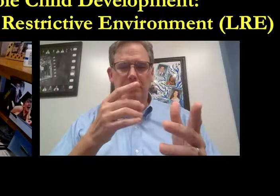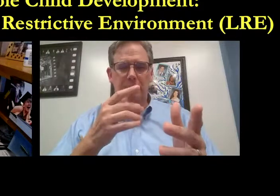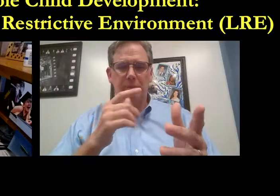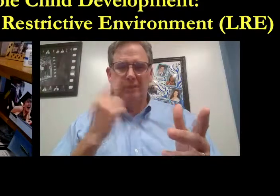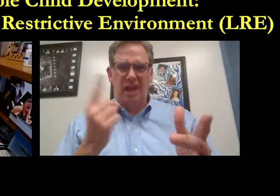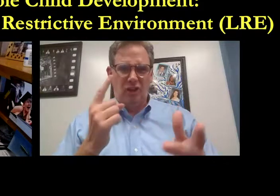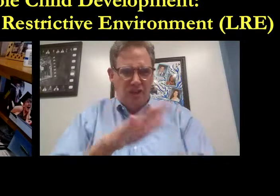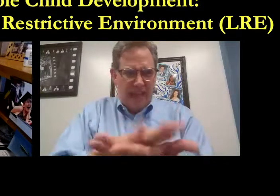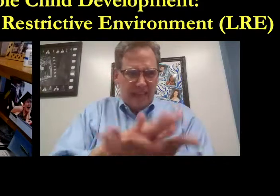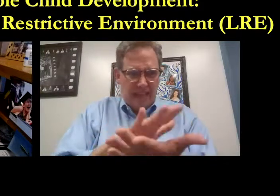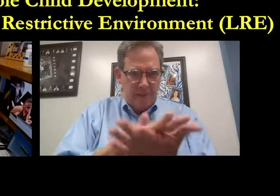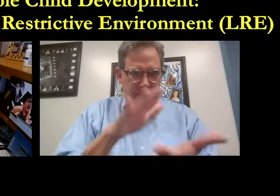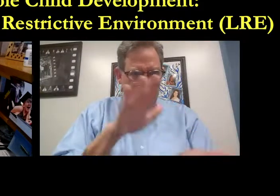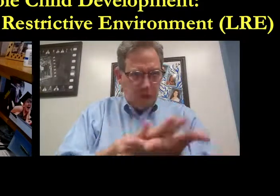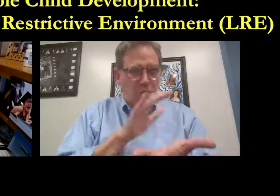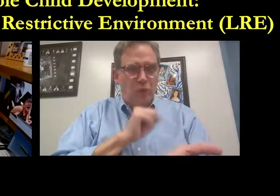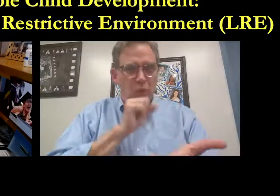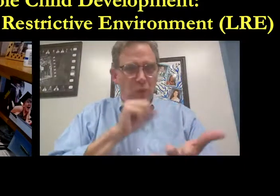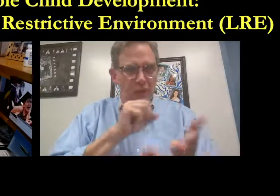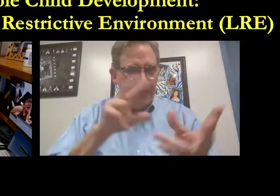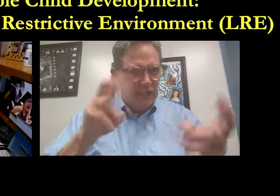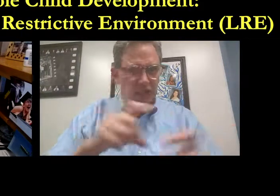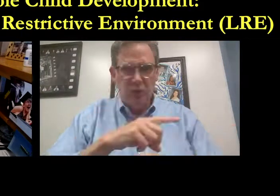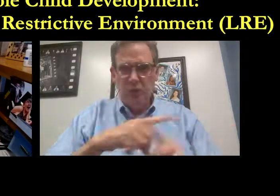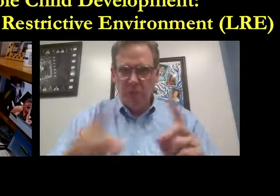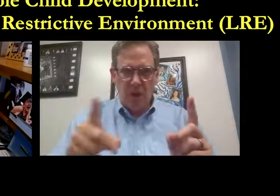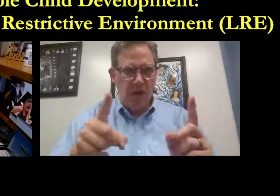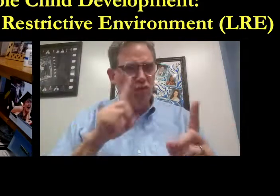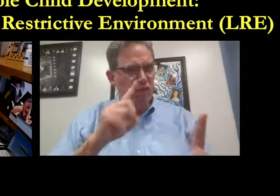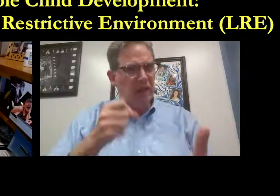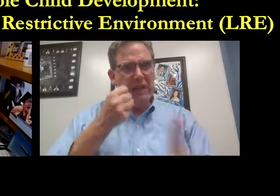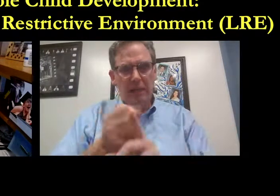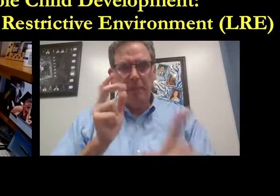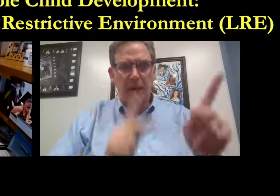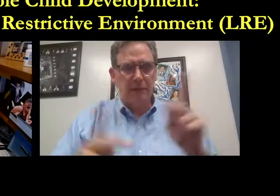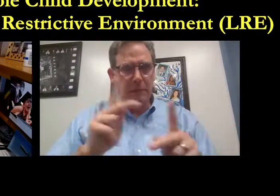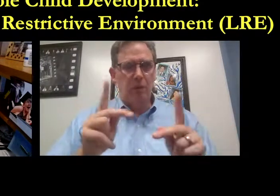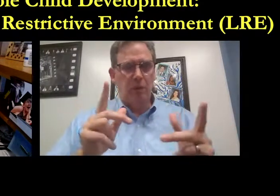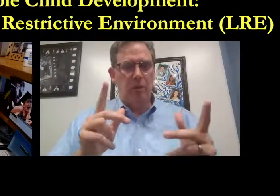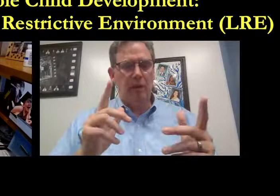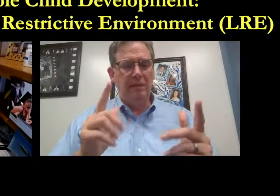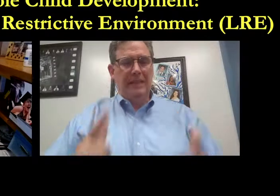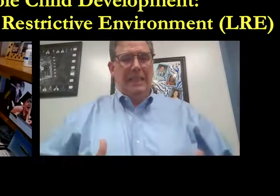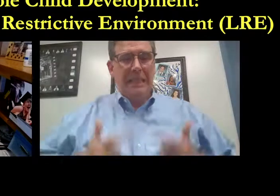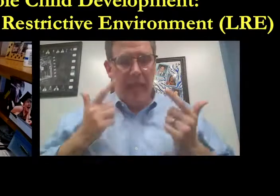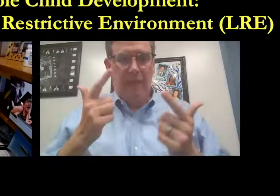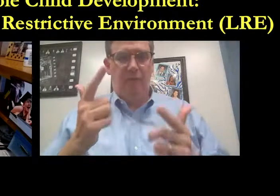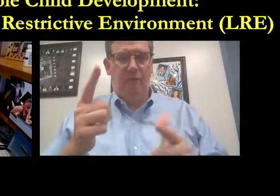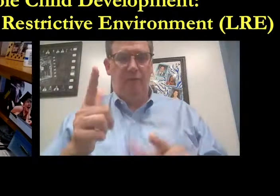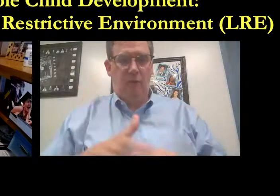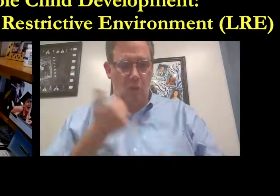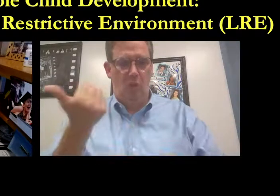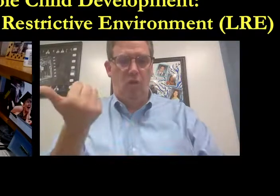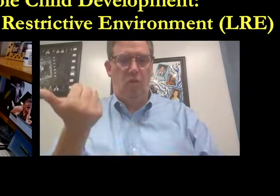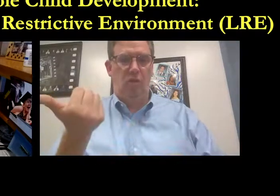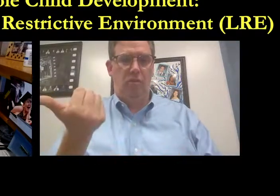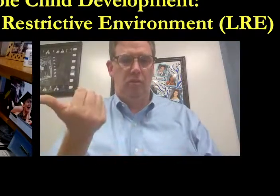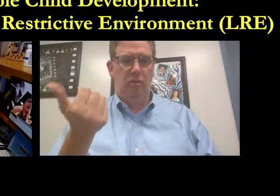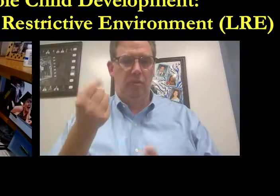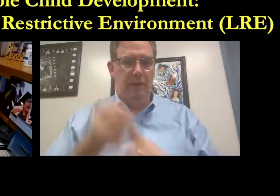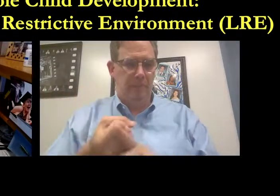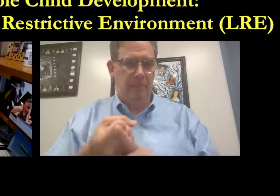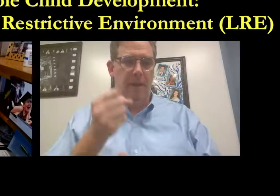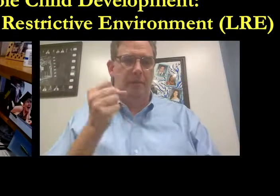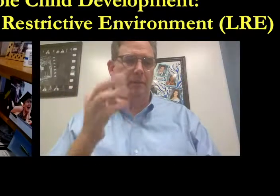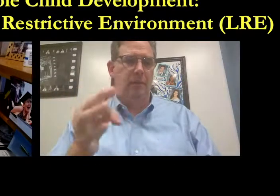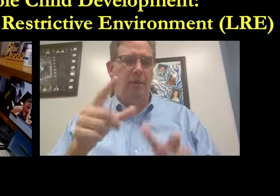We talk about whole child development and the not just academic issues, but how it impacts